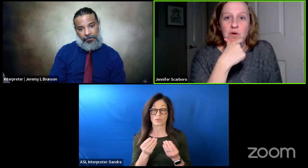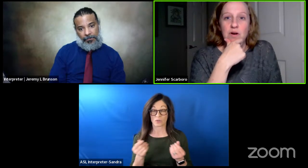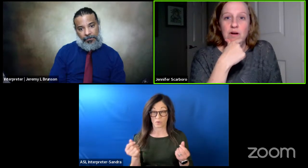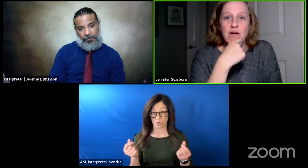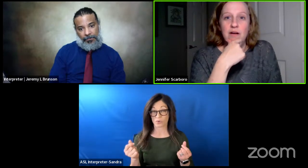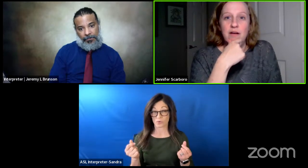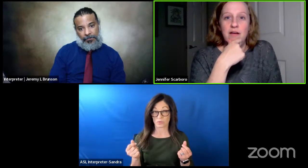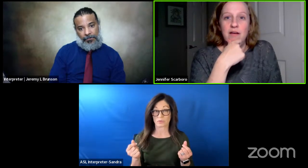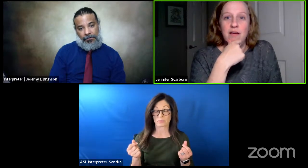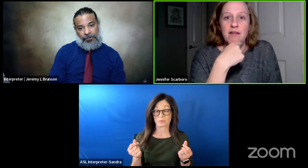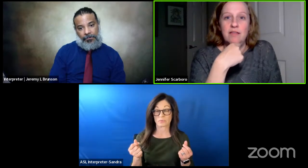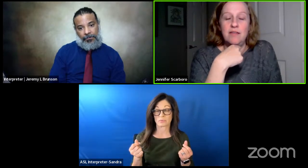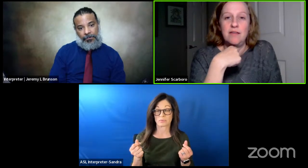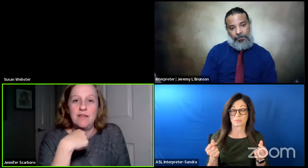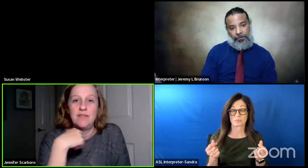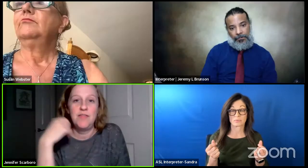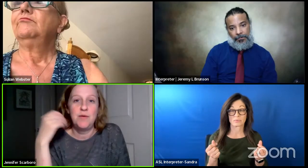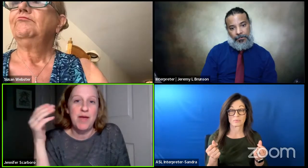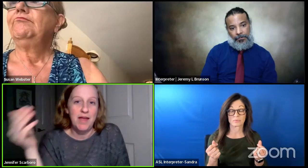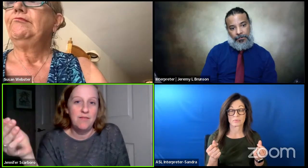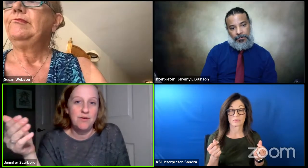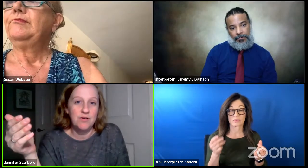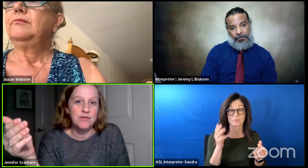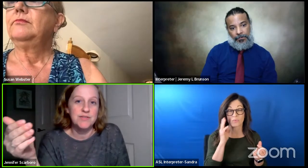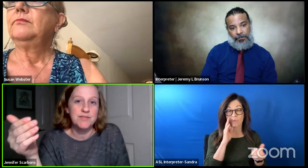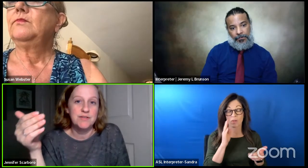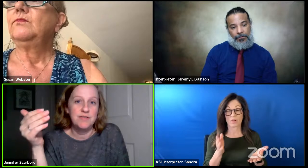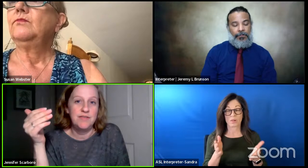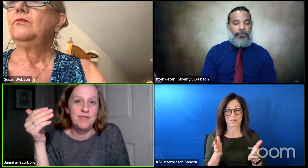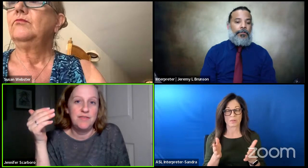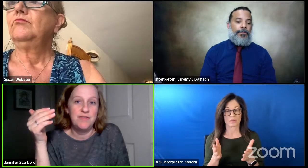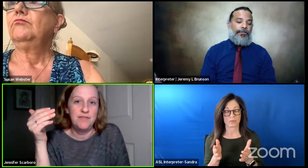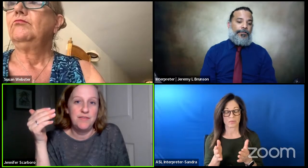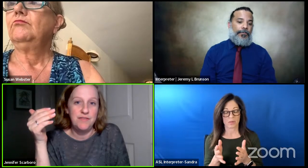asks for the behaviors